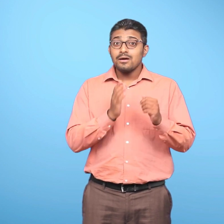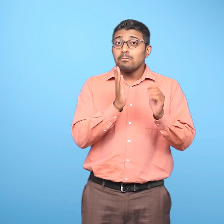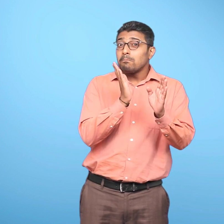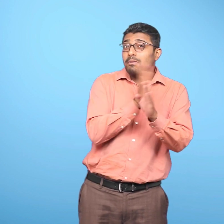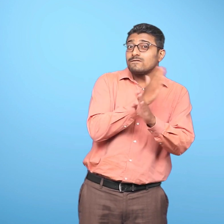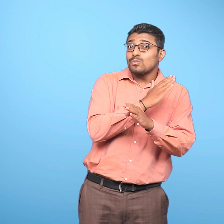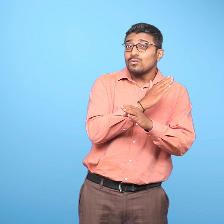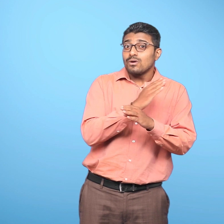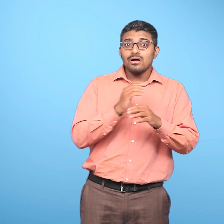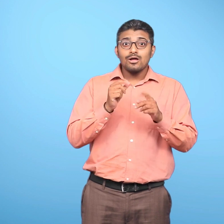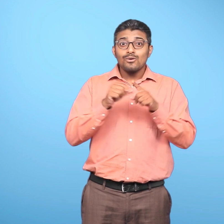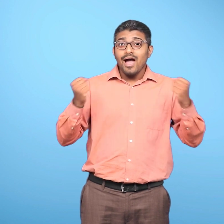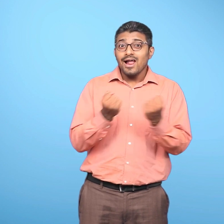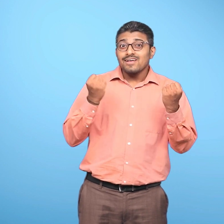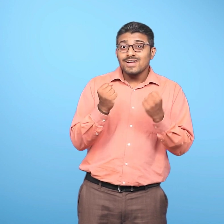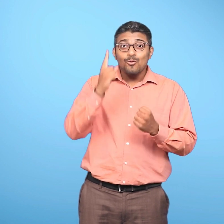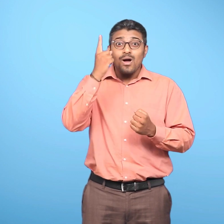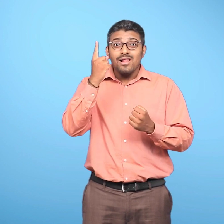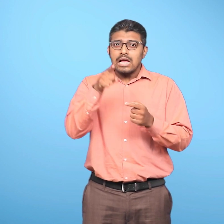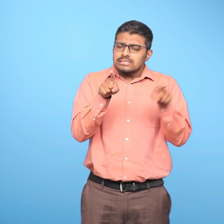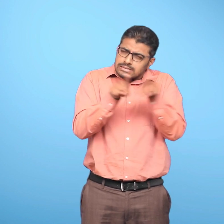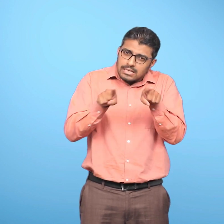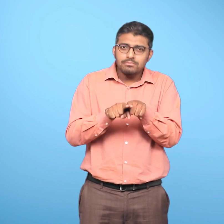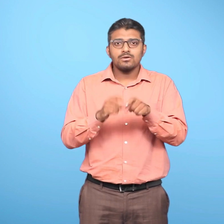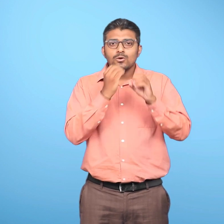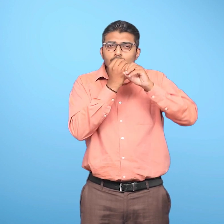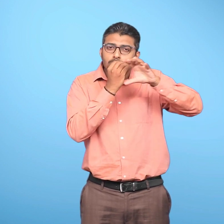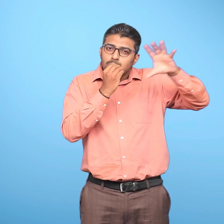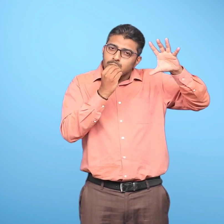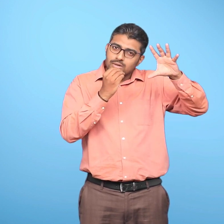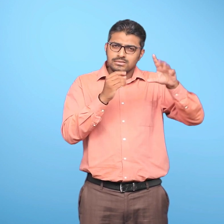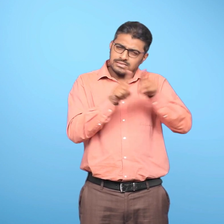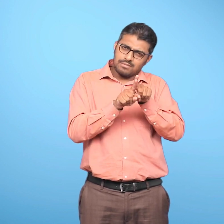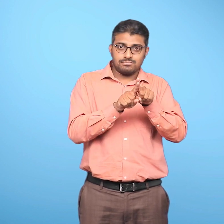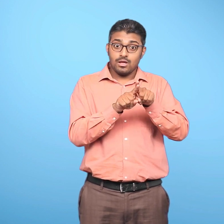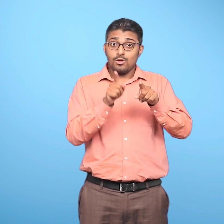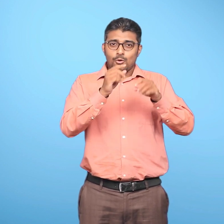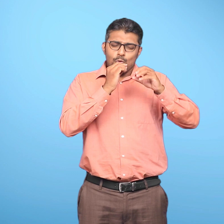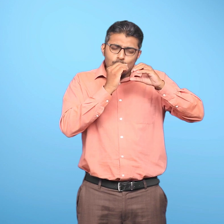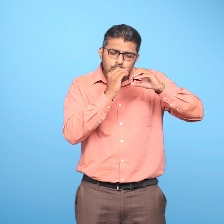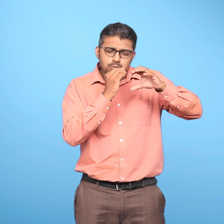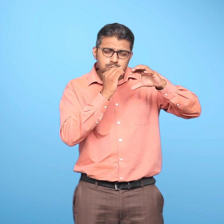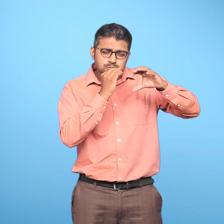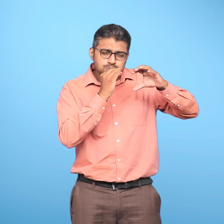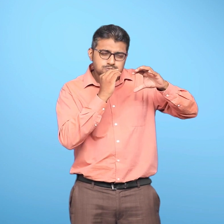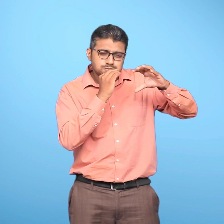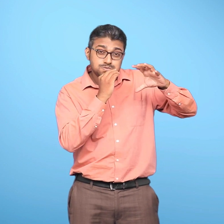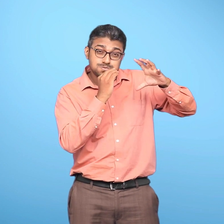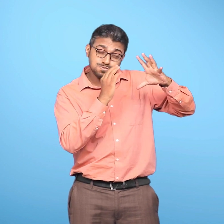Take the same balloon which you used in Activity 1. Blow it to its full size and